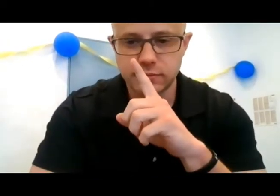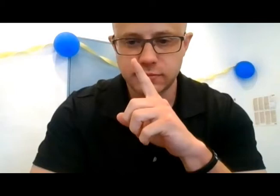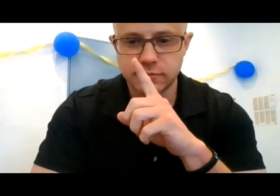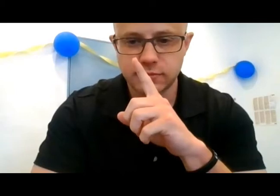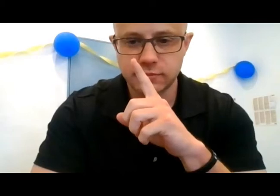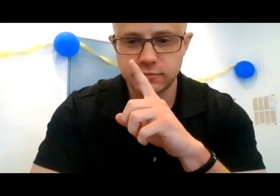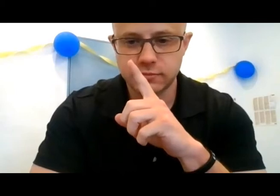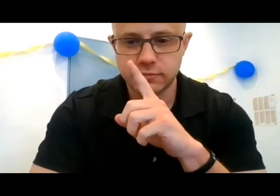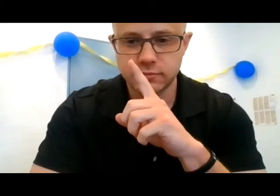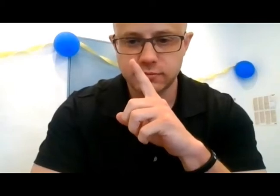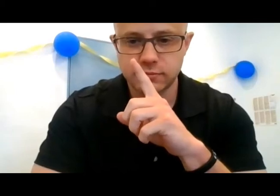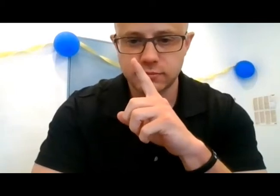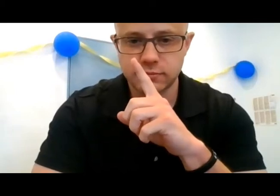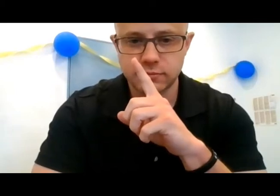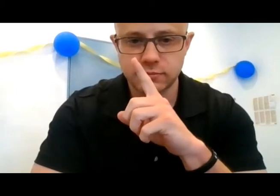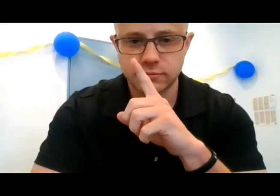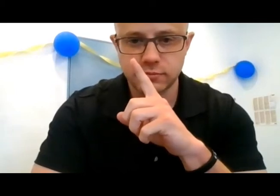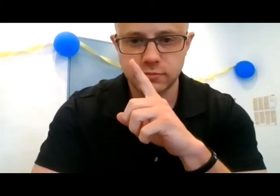Hold on one second.